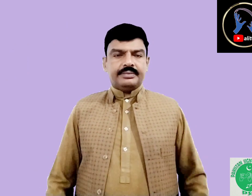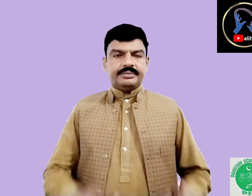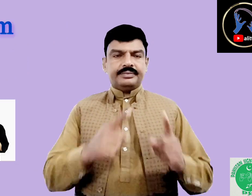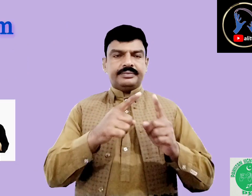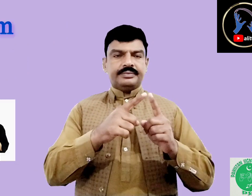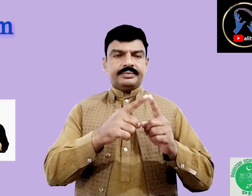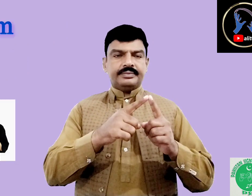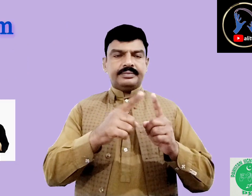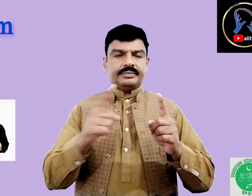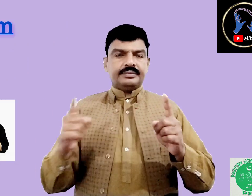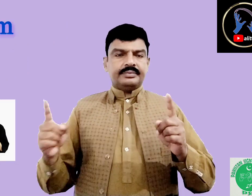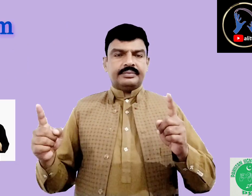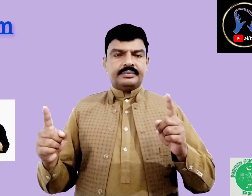from